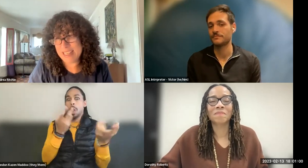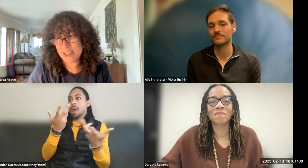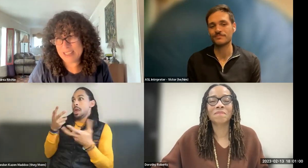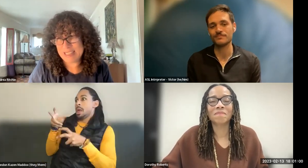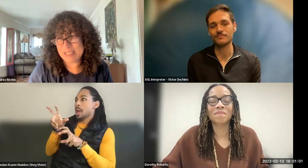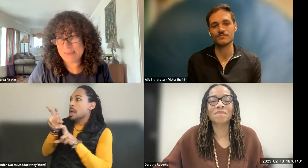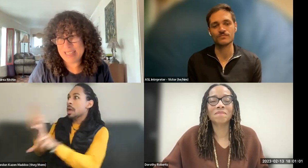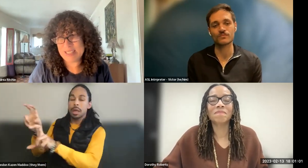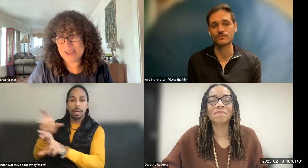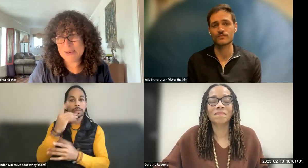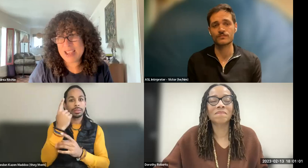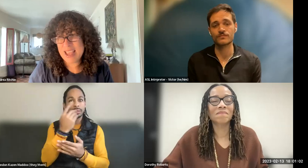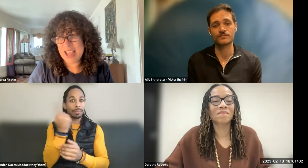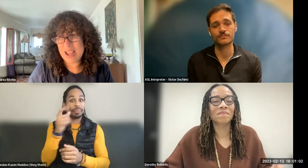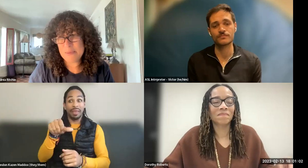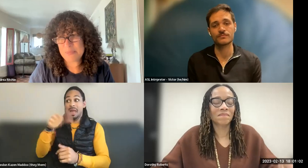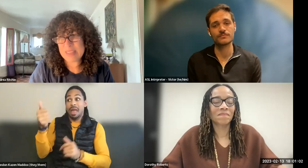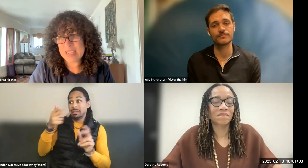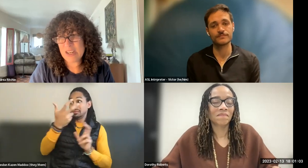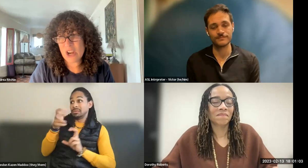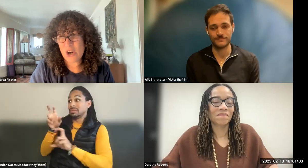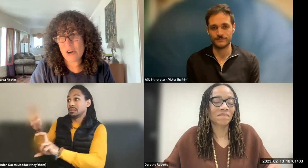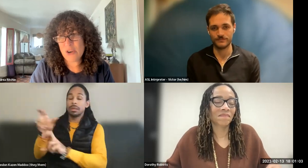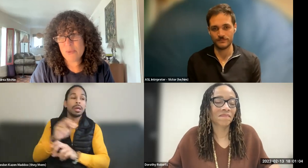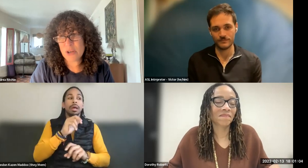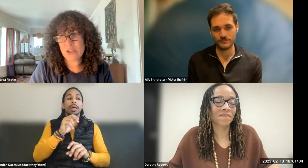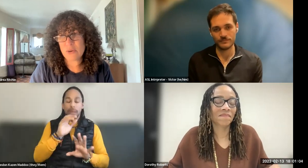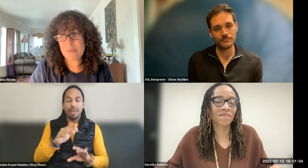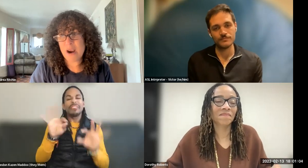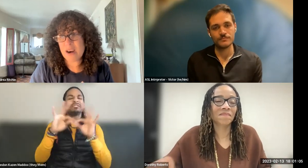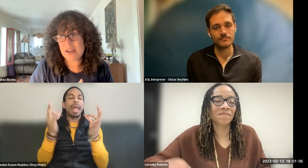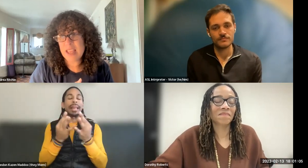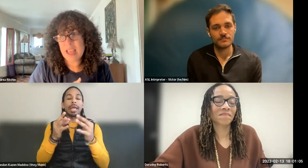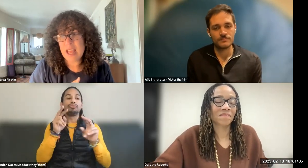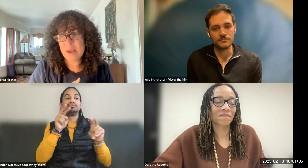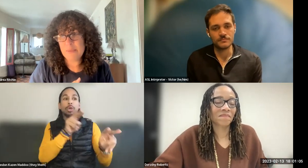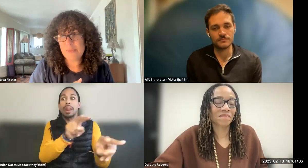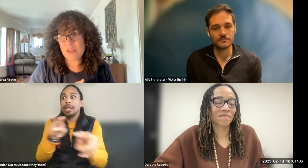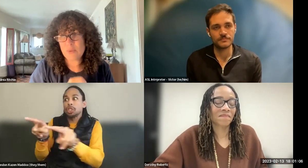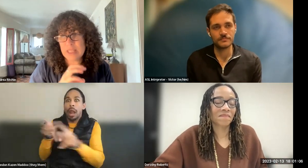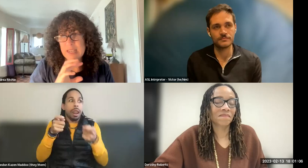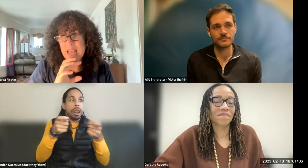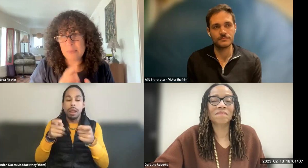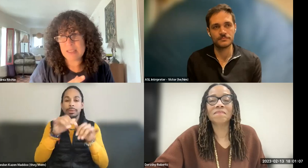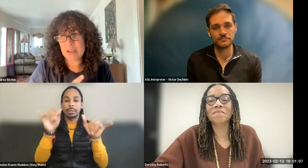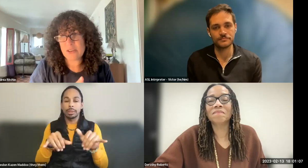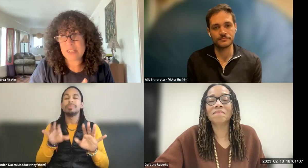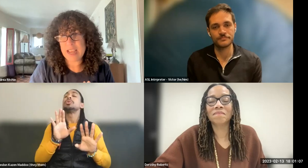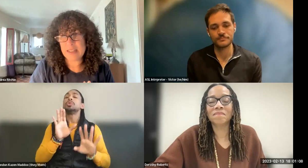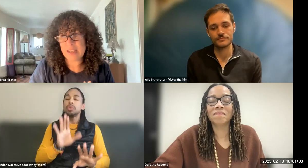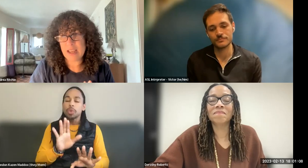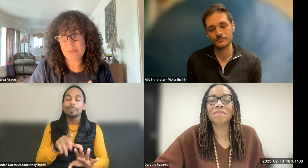family regulation system. And so in her new book, Torn Apart, she's really helped